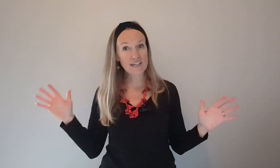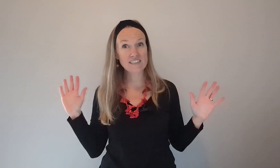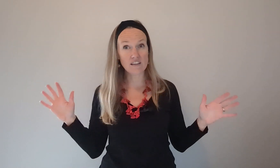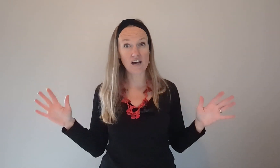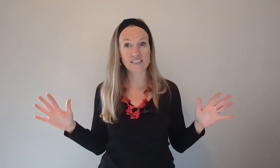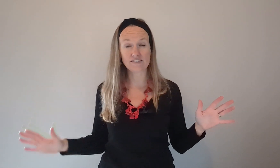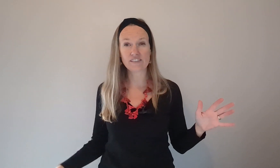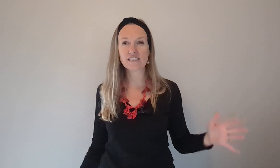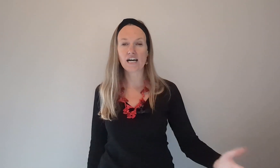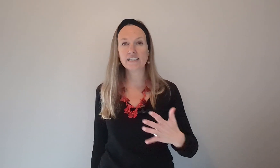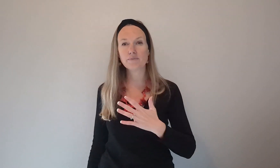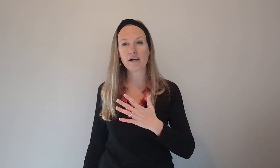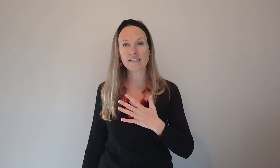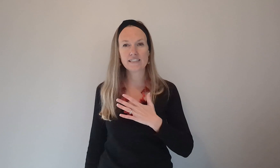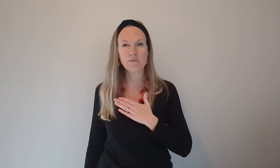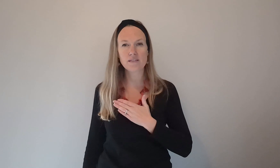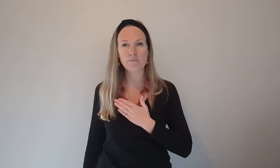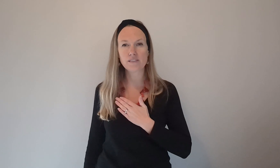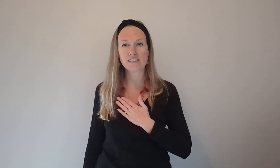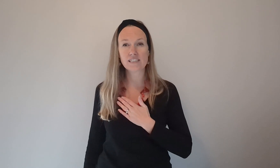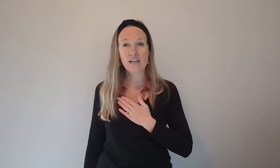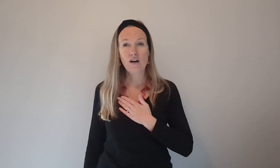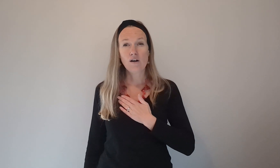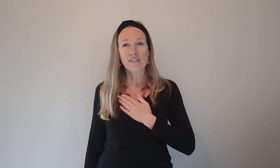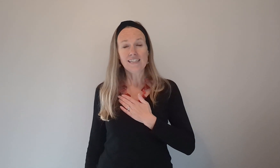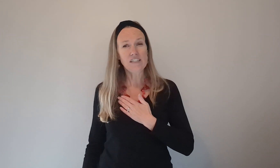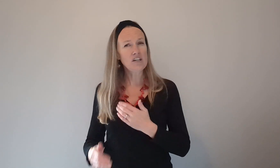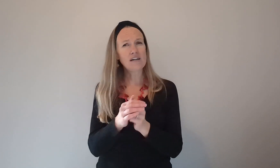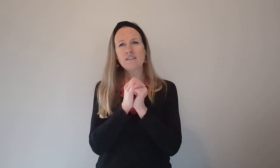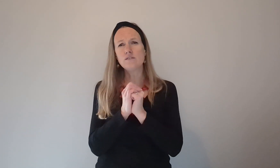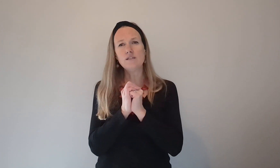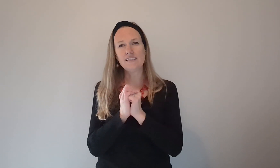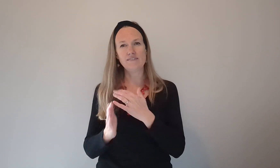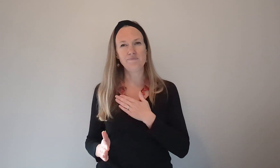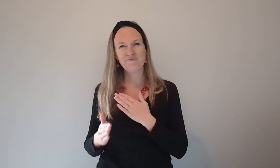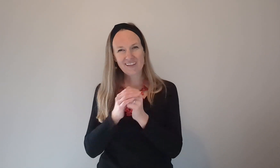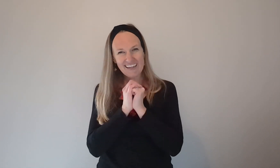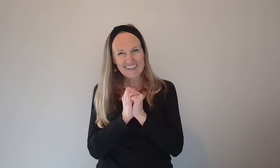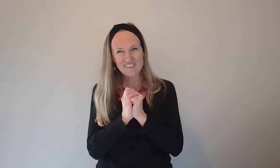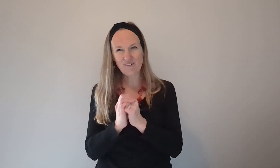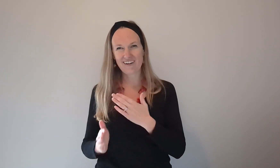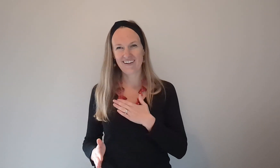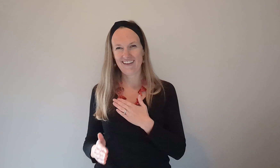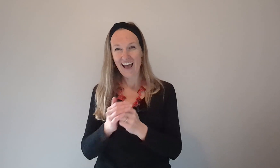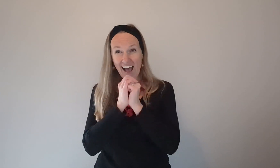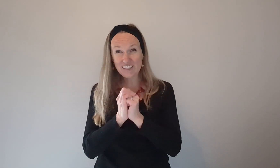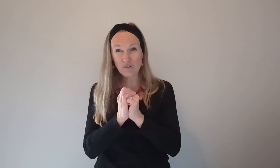has a lot of different signs, but I like to keep it simple, just in your heart. Oh, I love them. Okay, adored.